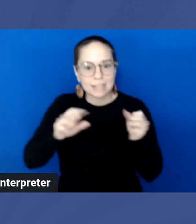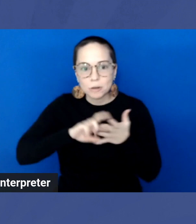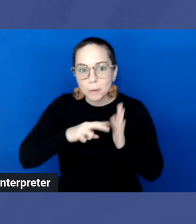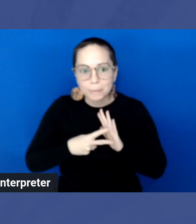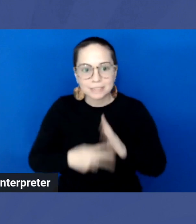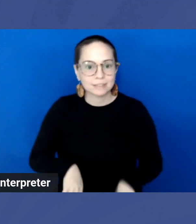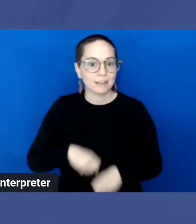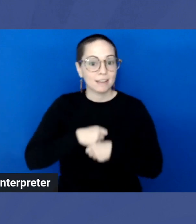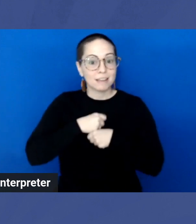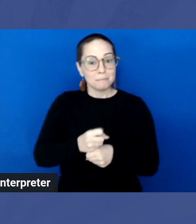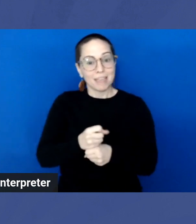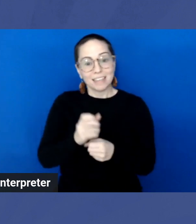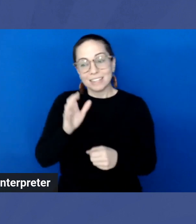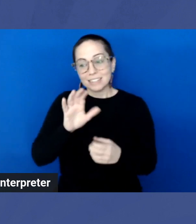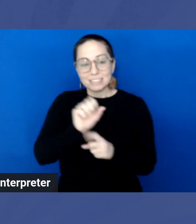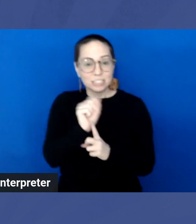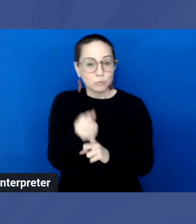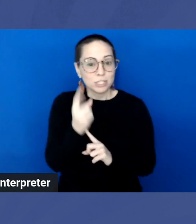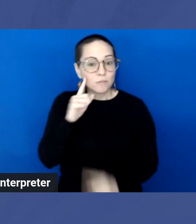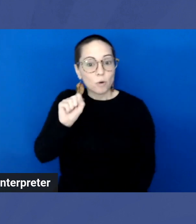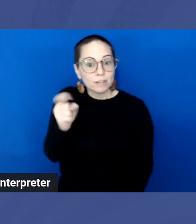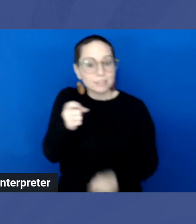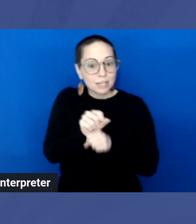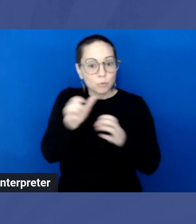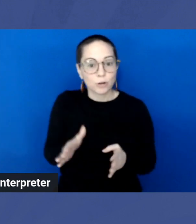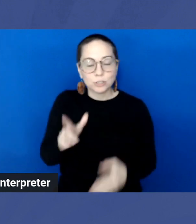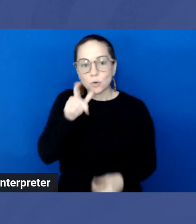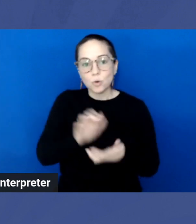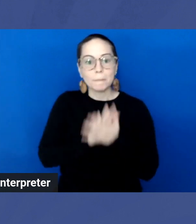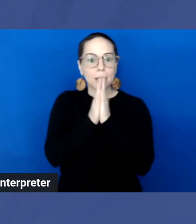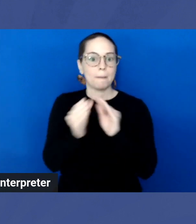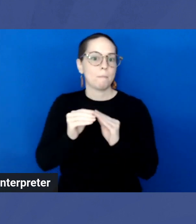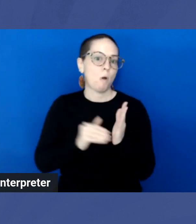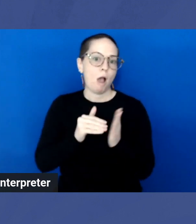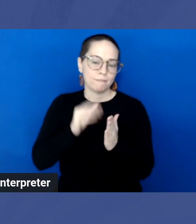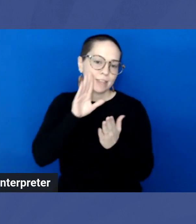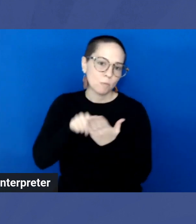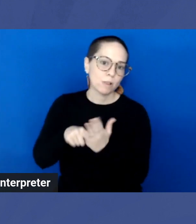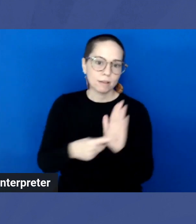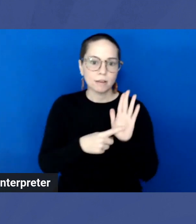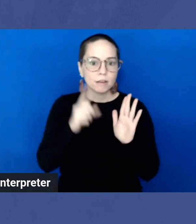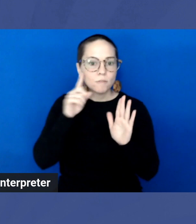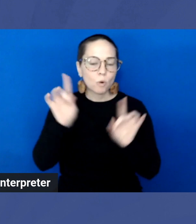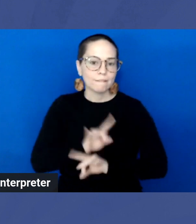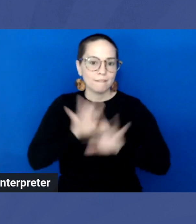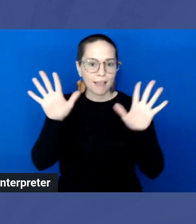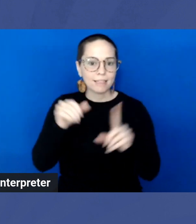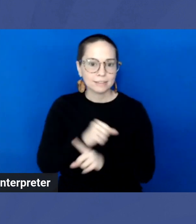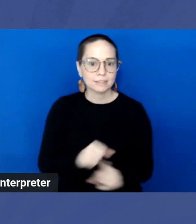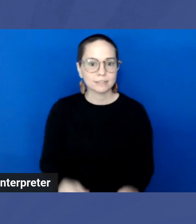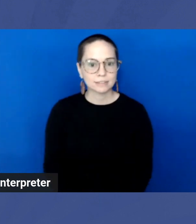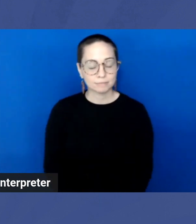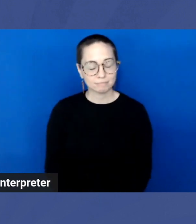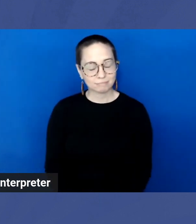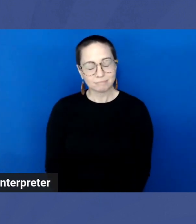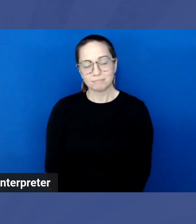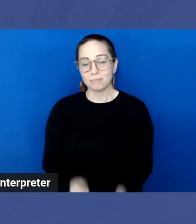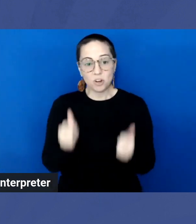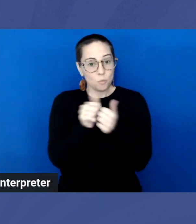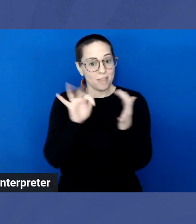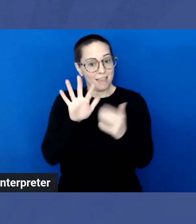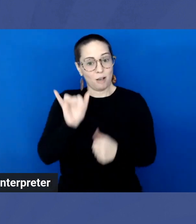creating situations where sex workers become more likely to be exposed to violence. Without these safety